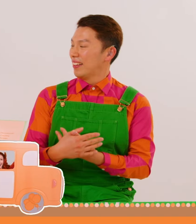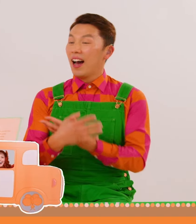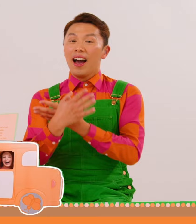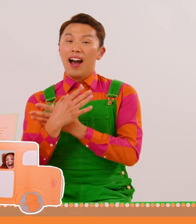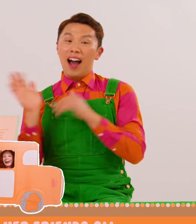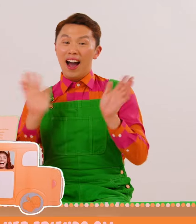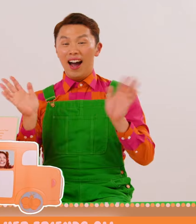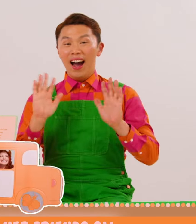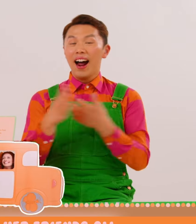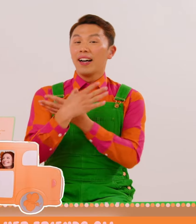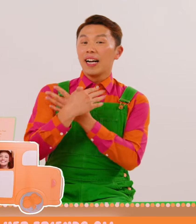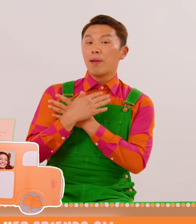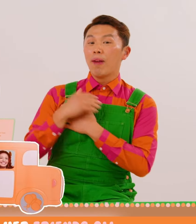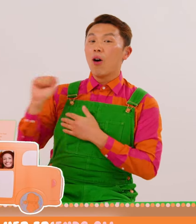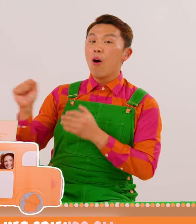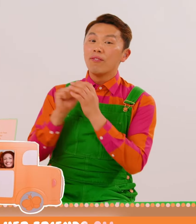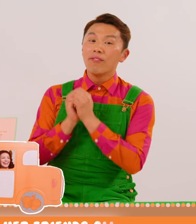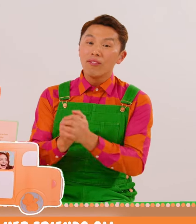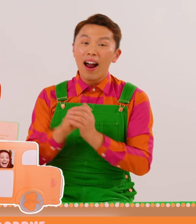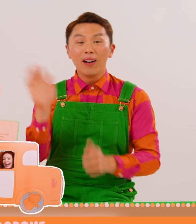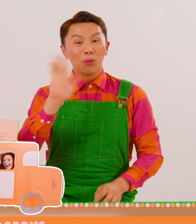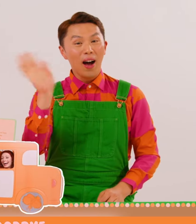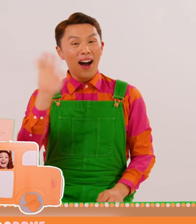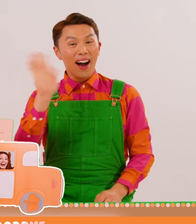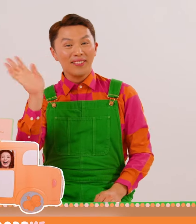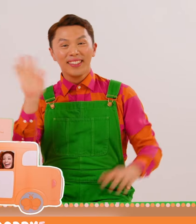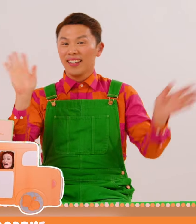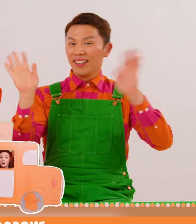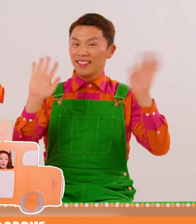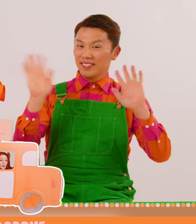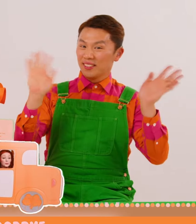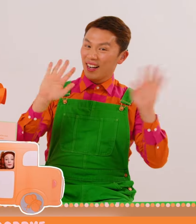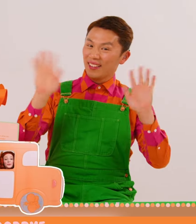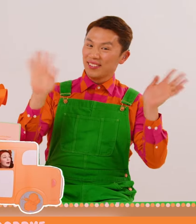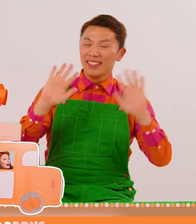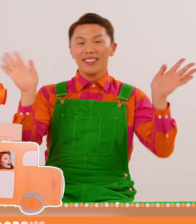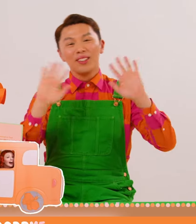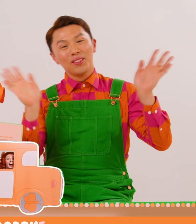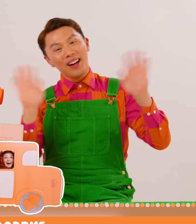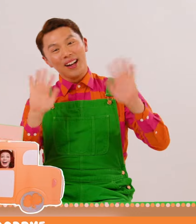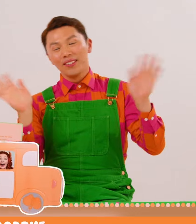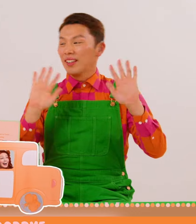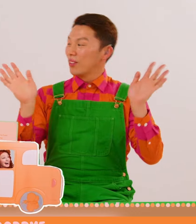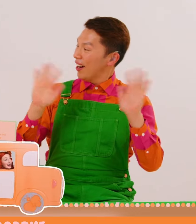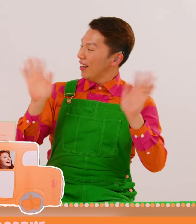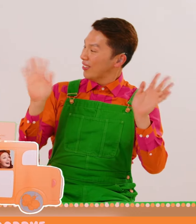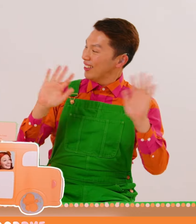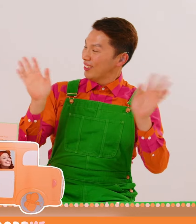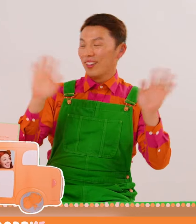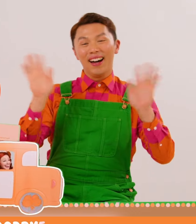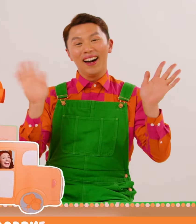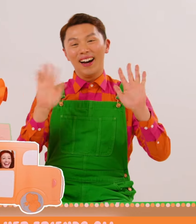Emma, Emma and her friends all wave goodbye Wave goodbye Wave goodbye Emma,